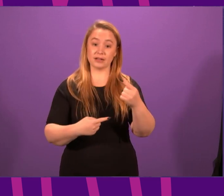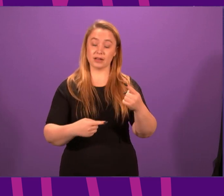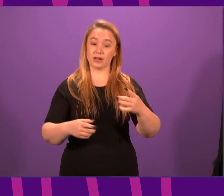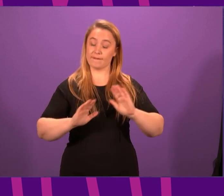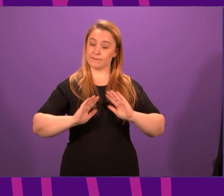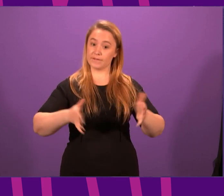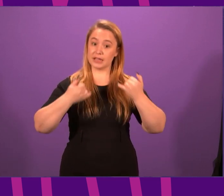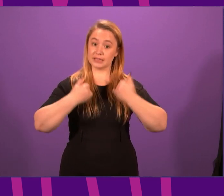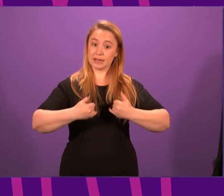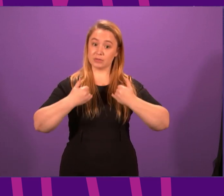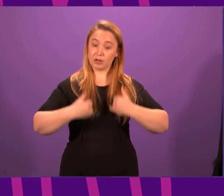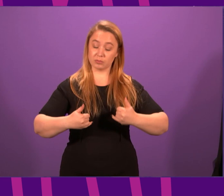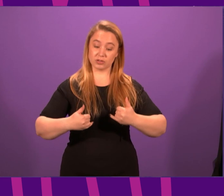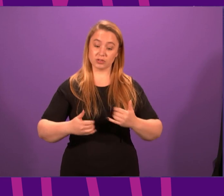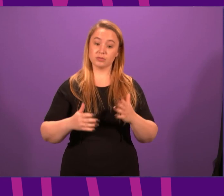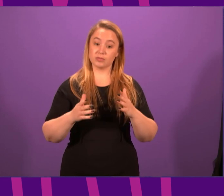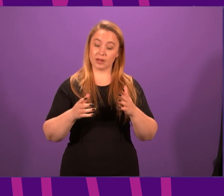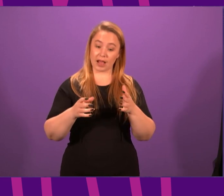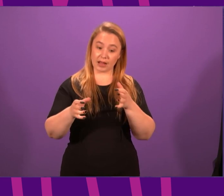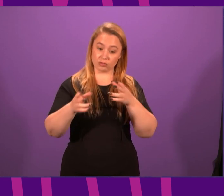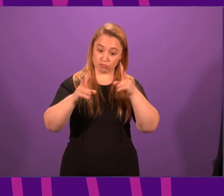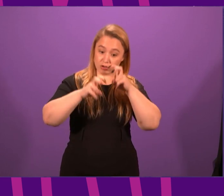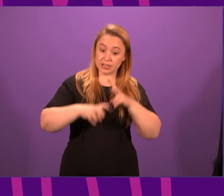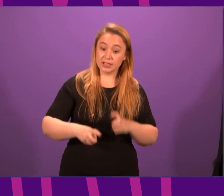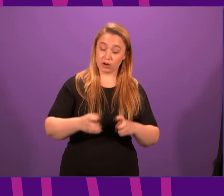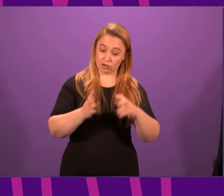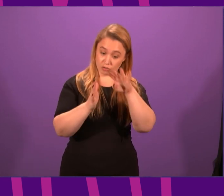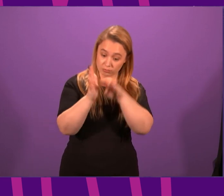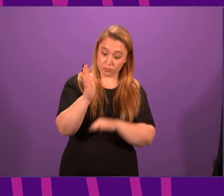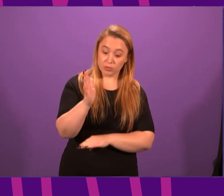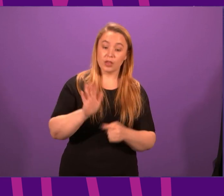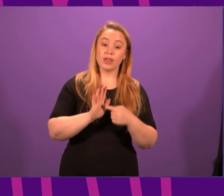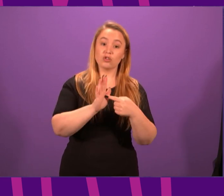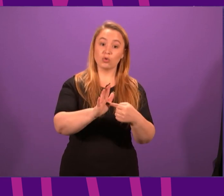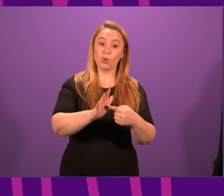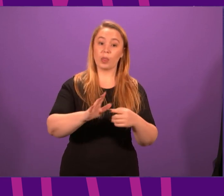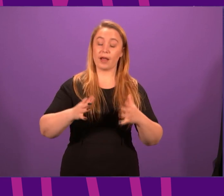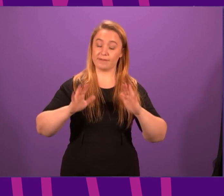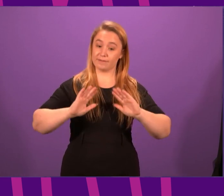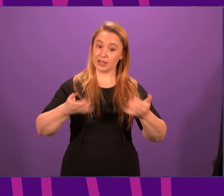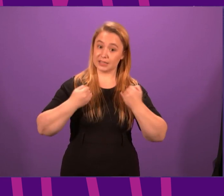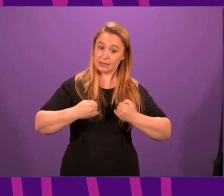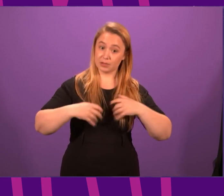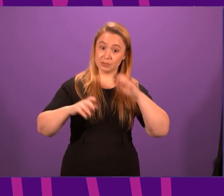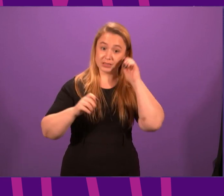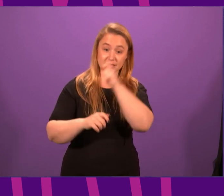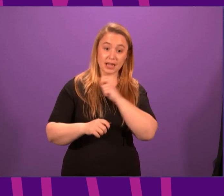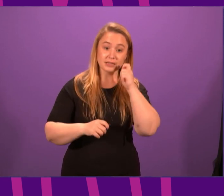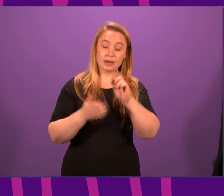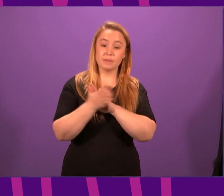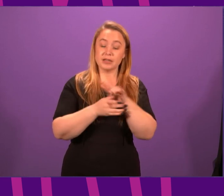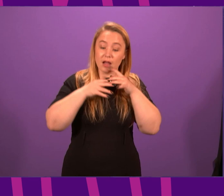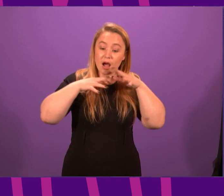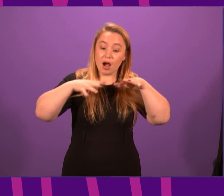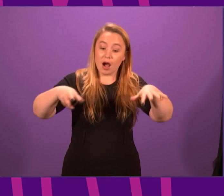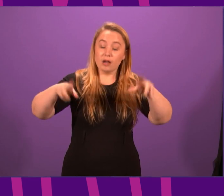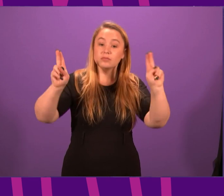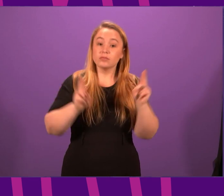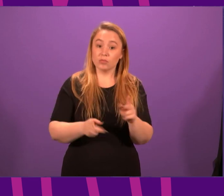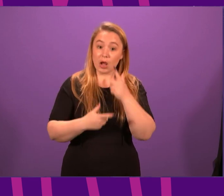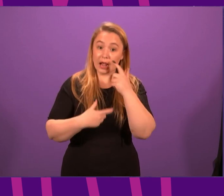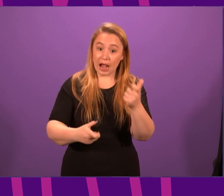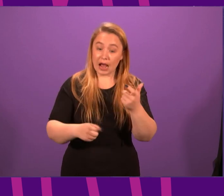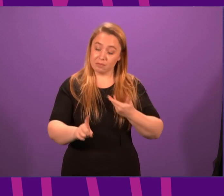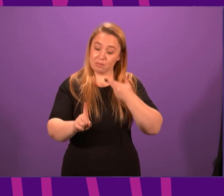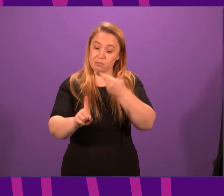testing and outlining the research of Imperial College, who showed that such testing could help reduce transmission of the virus by up to a